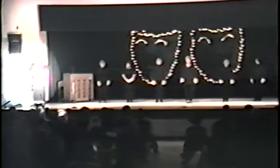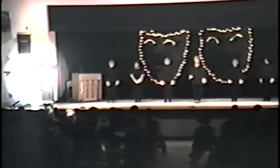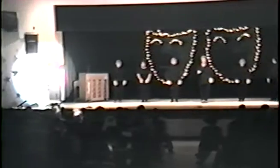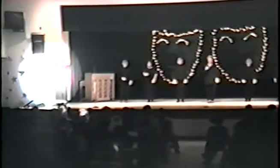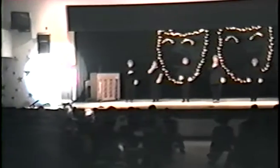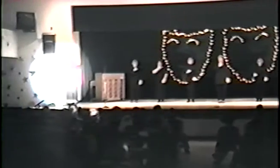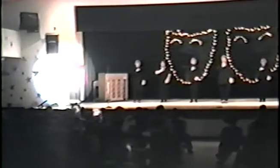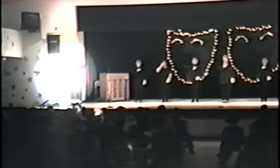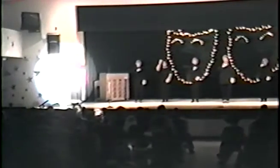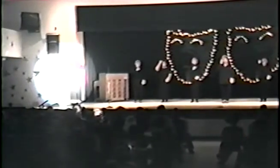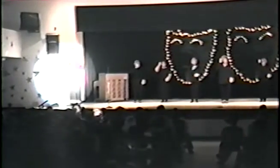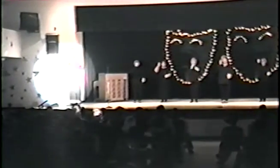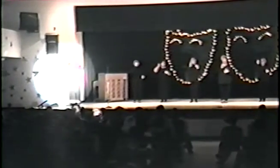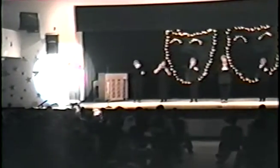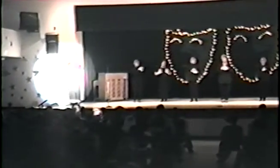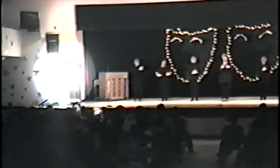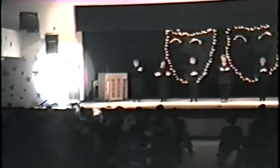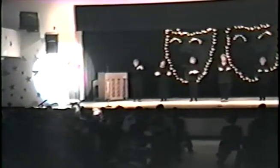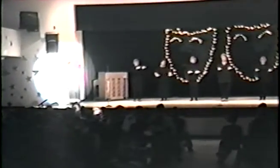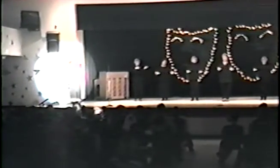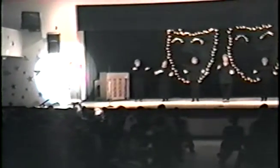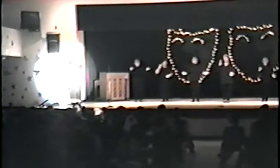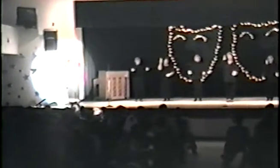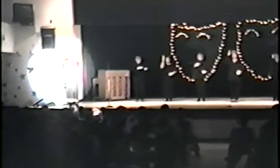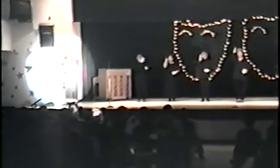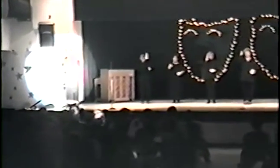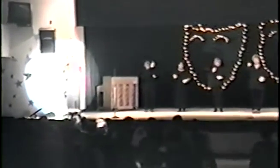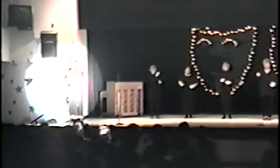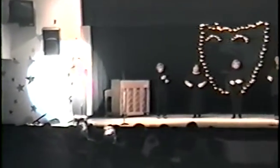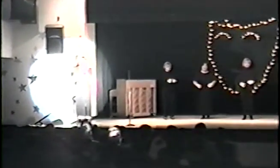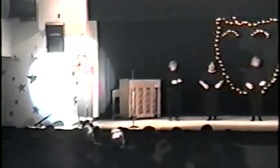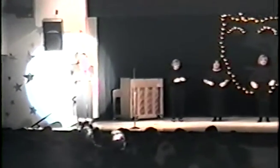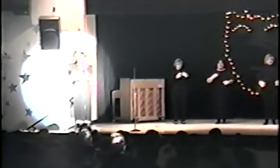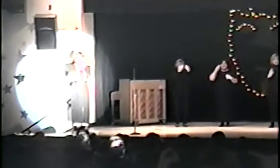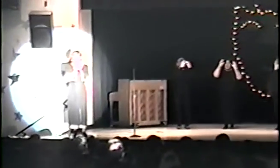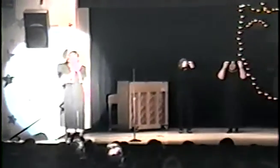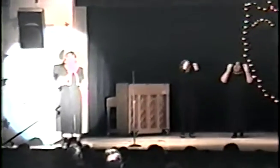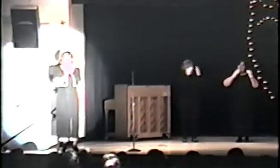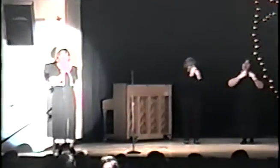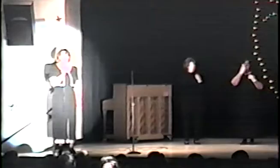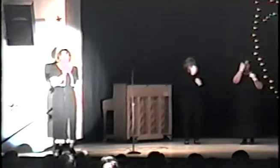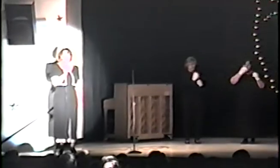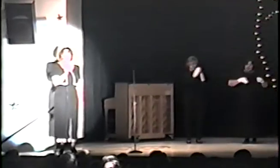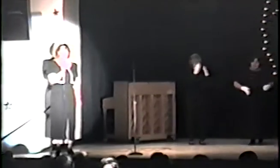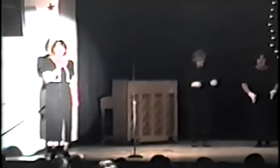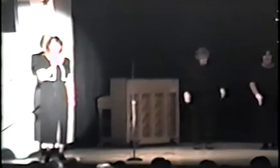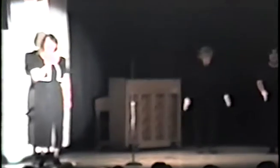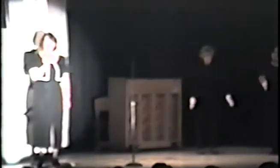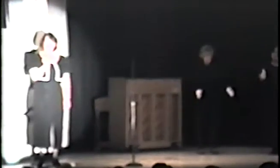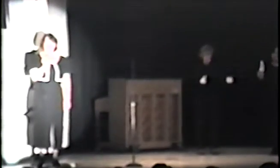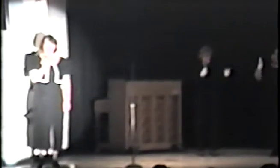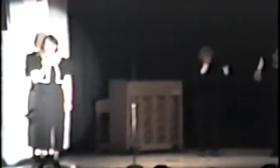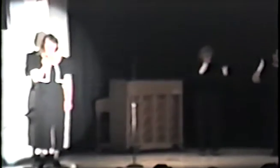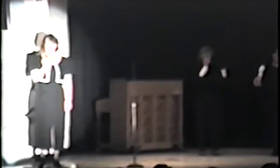I believe the children are future, teach them well and let them lead the way.